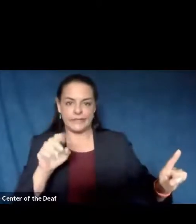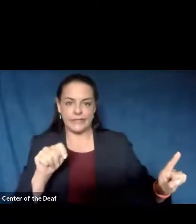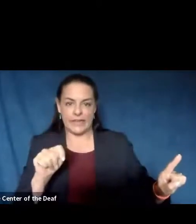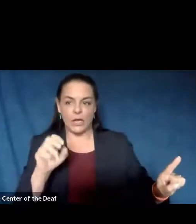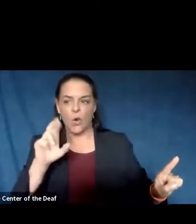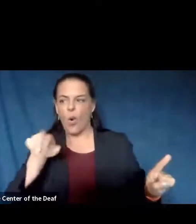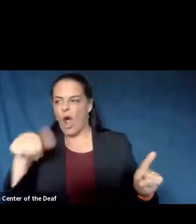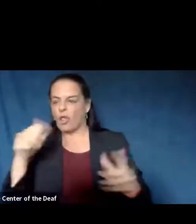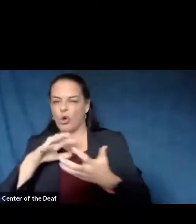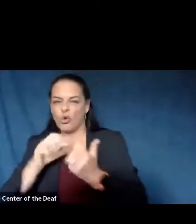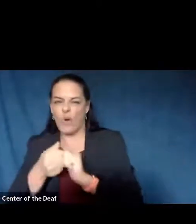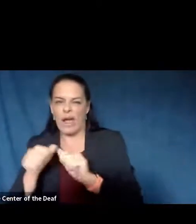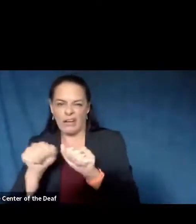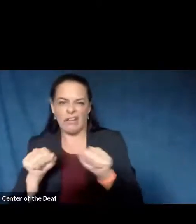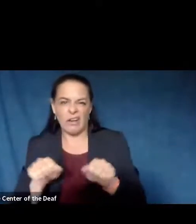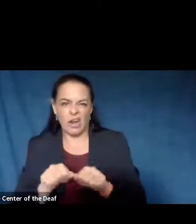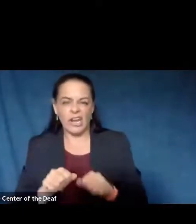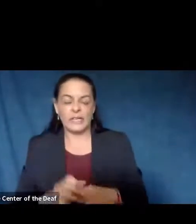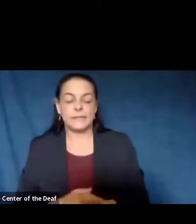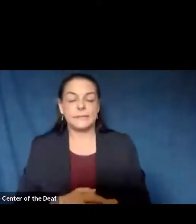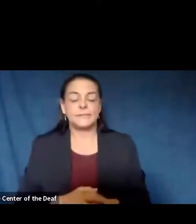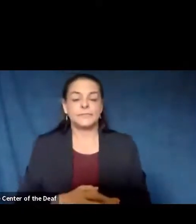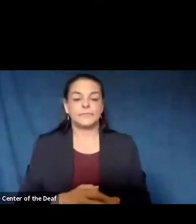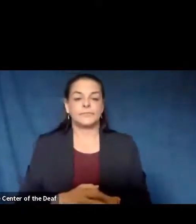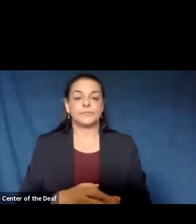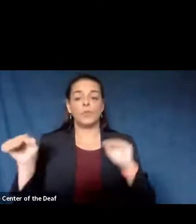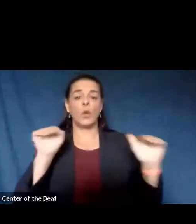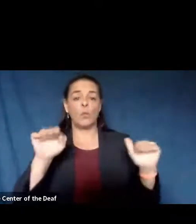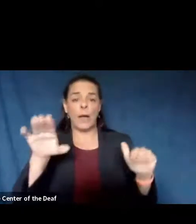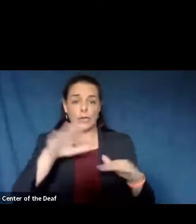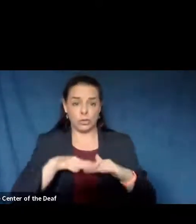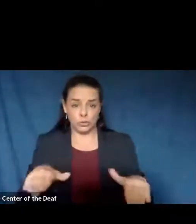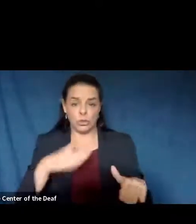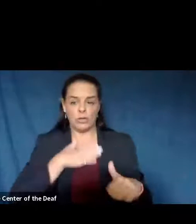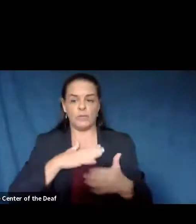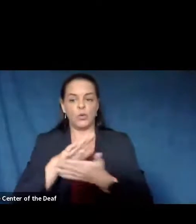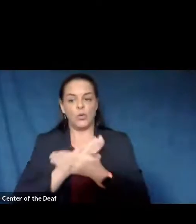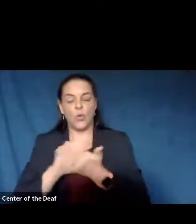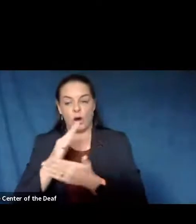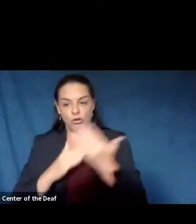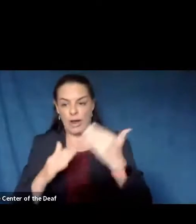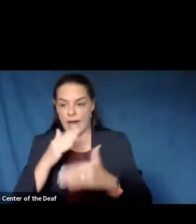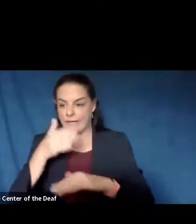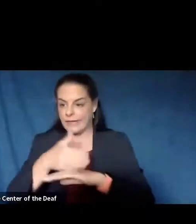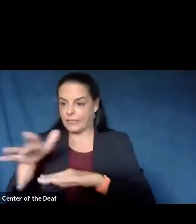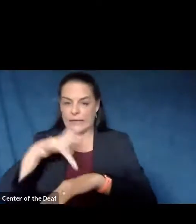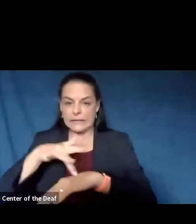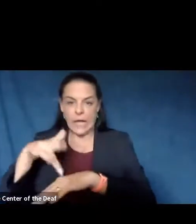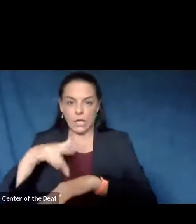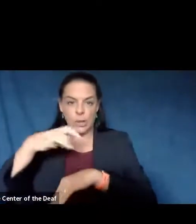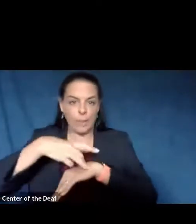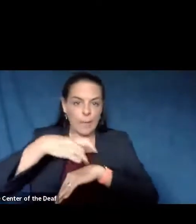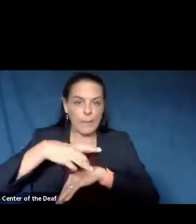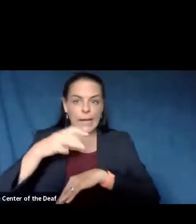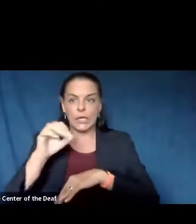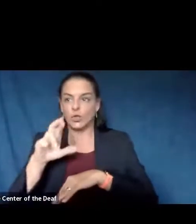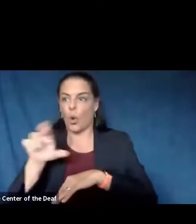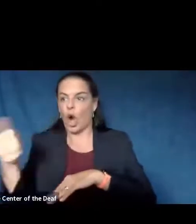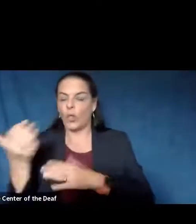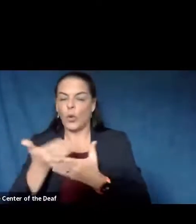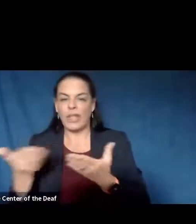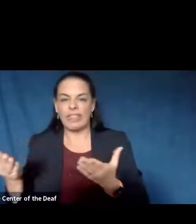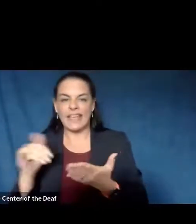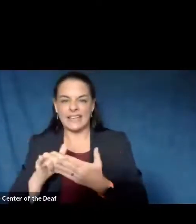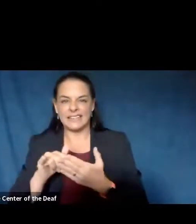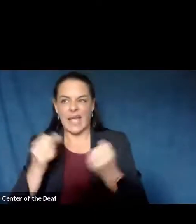other crowded situations. Remind your children to wash their hands after touching any of the pumpkins or the other commonly